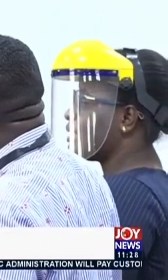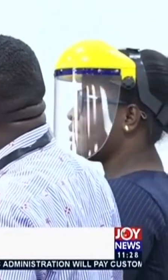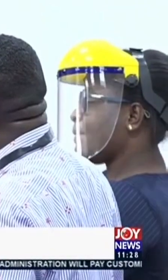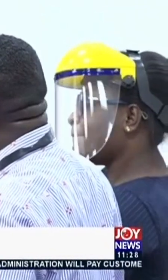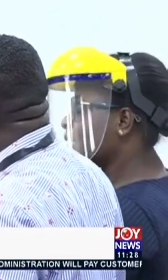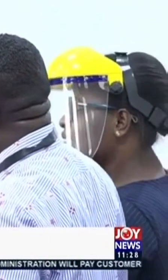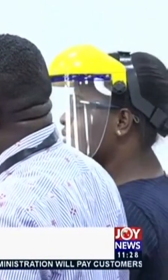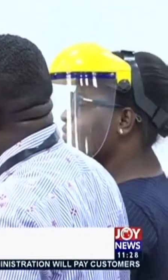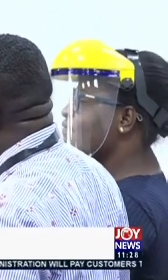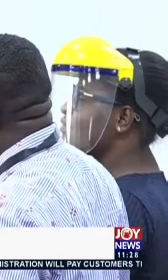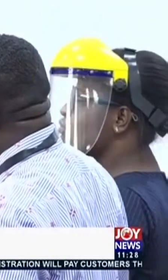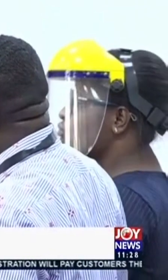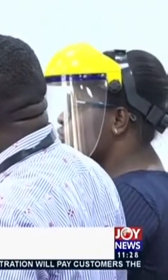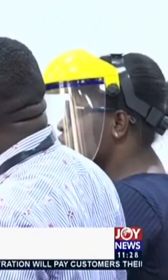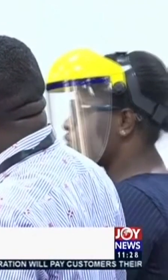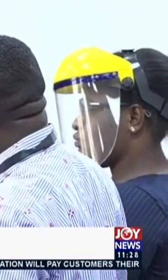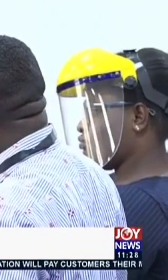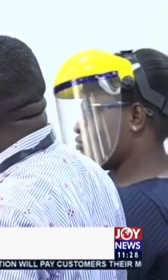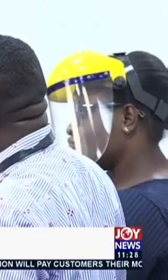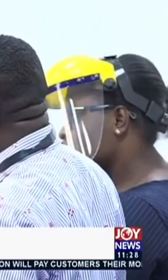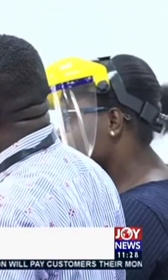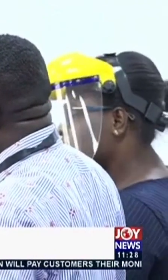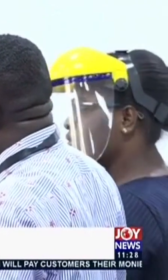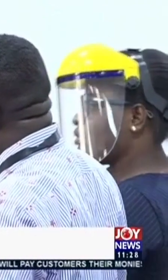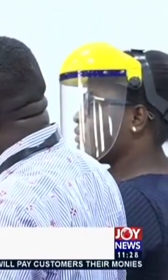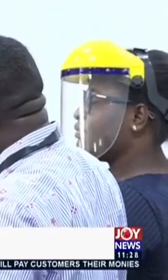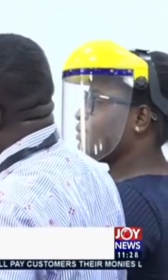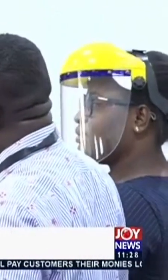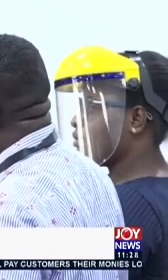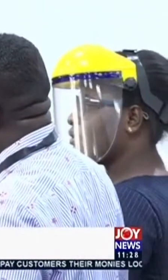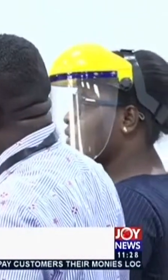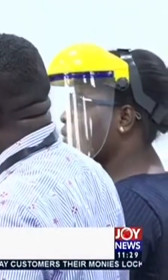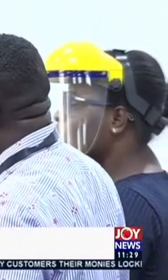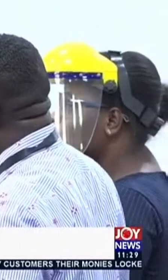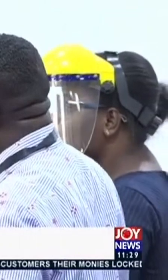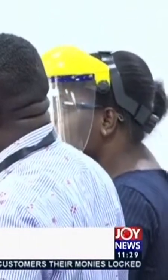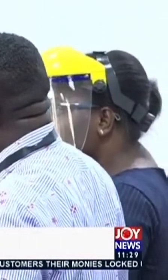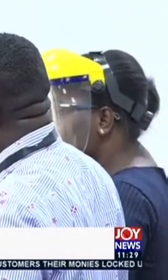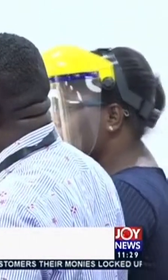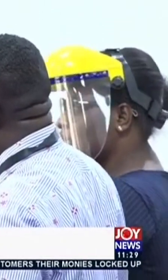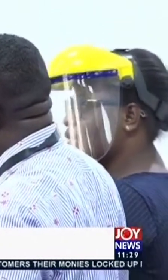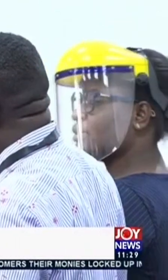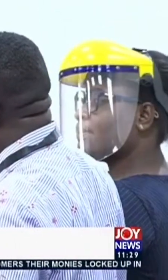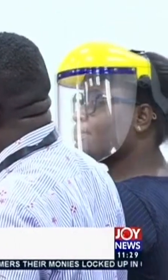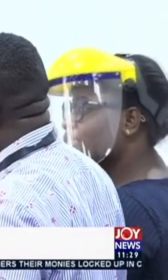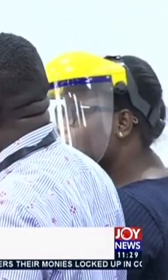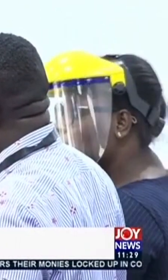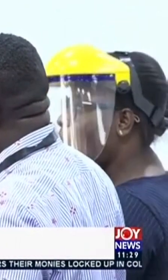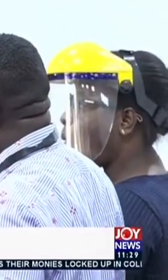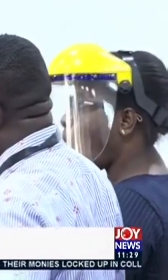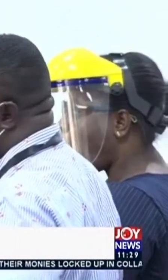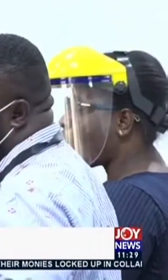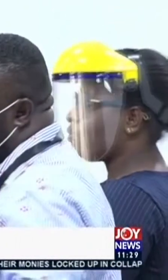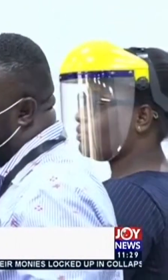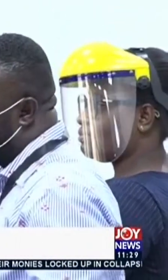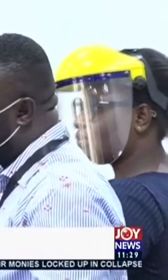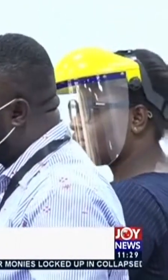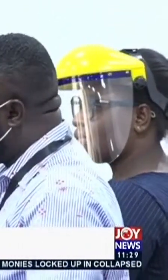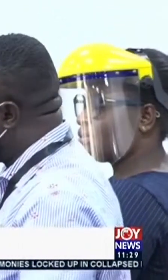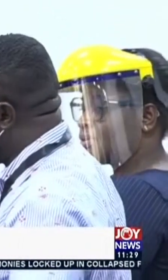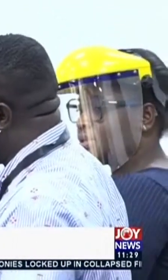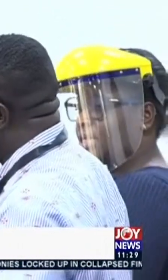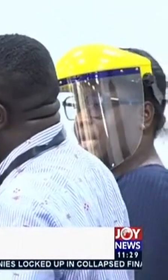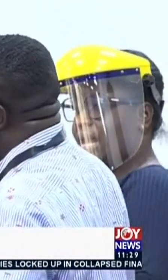effective for, treatment of COVID-19. Are we going to use it, or have we started using it? And then